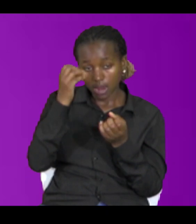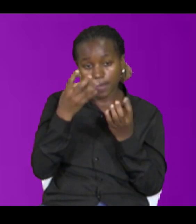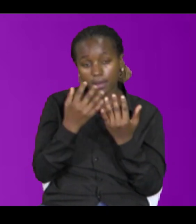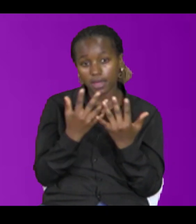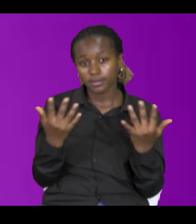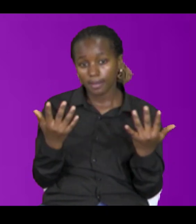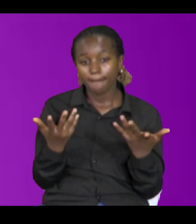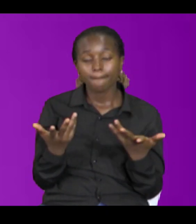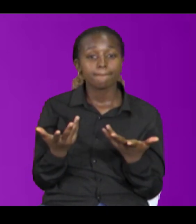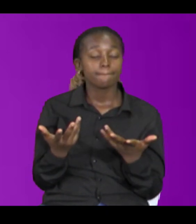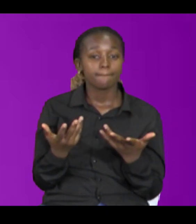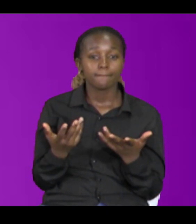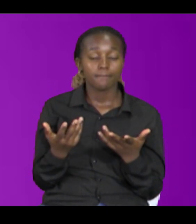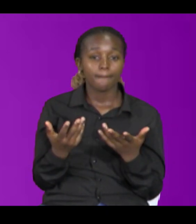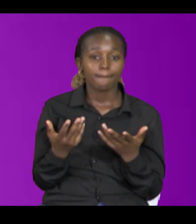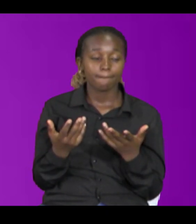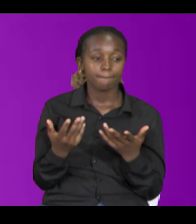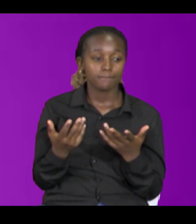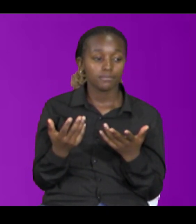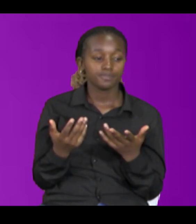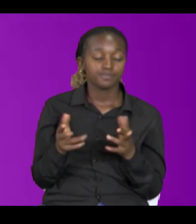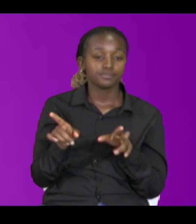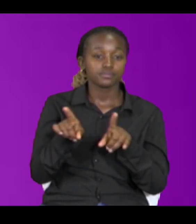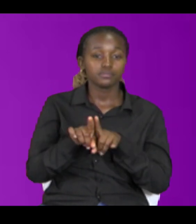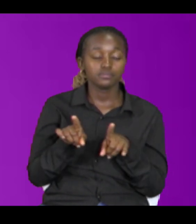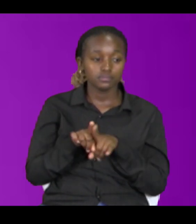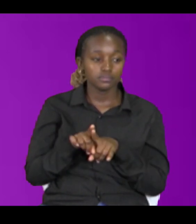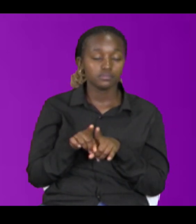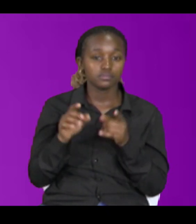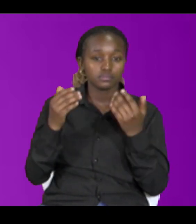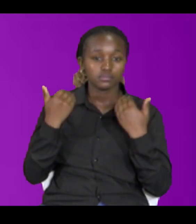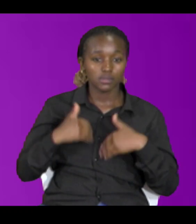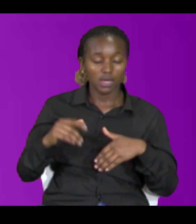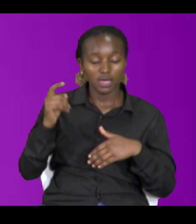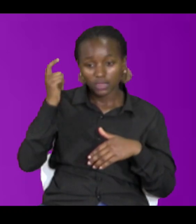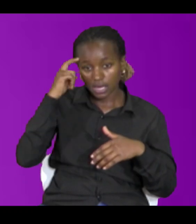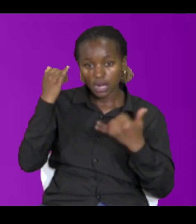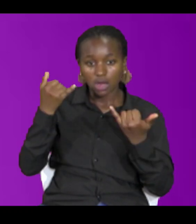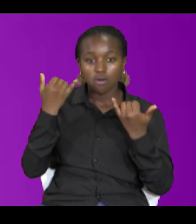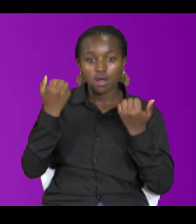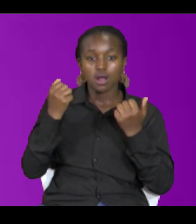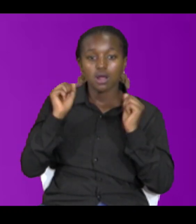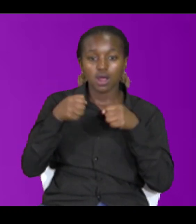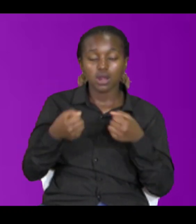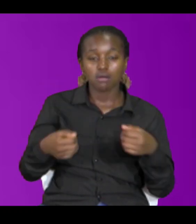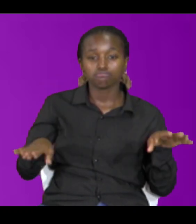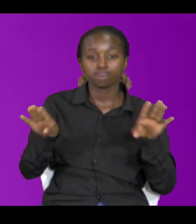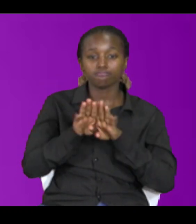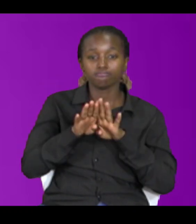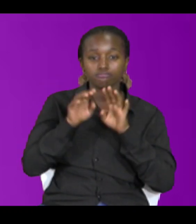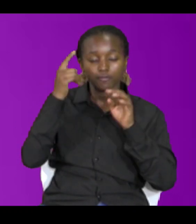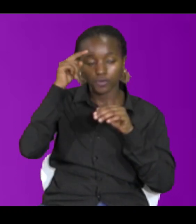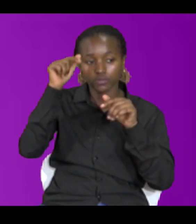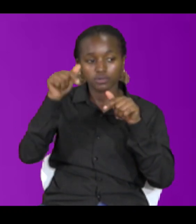things, and I think we can call it a wrap for